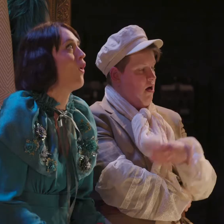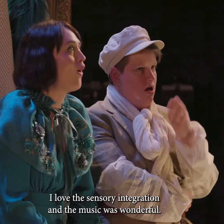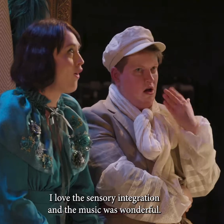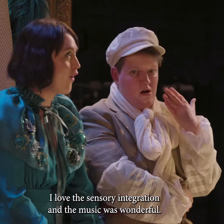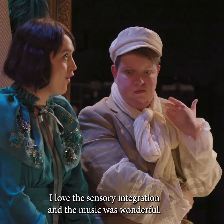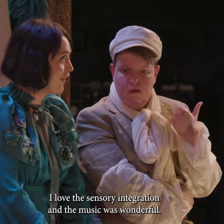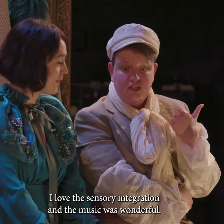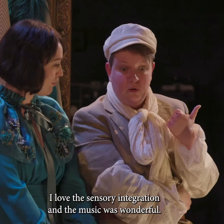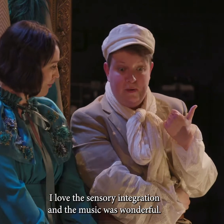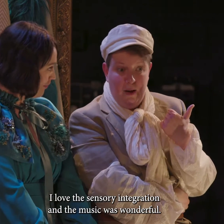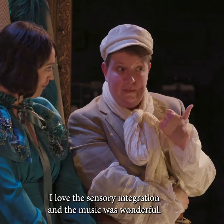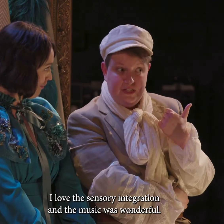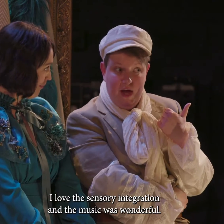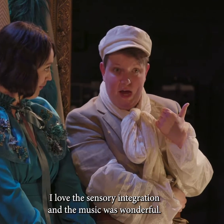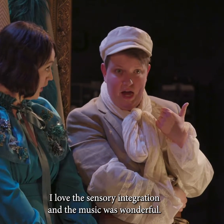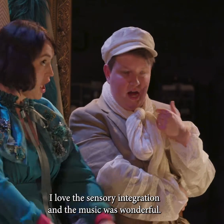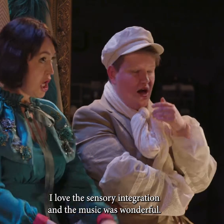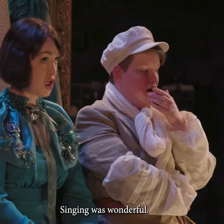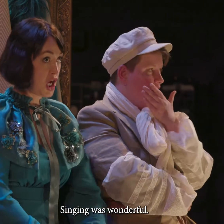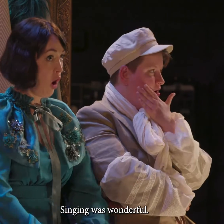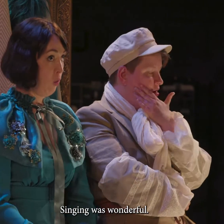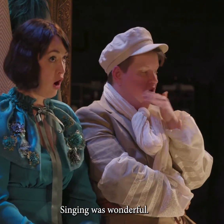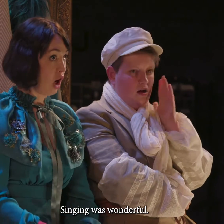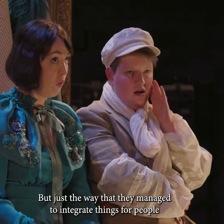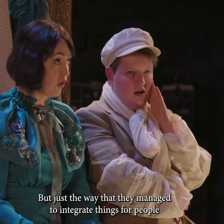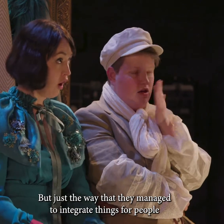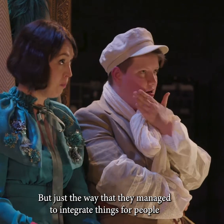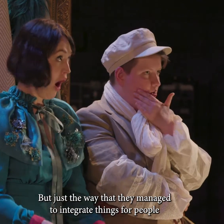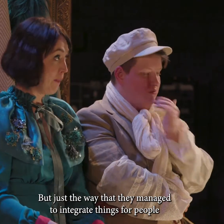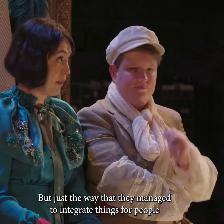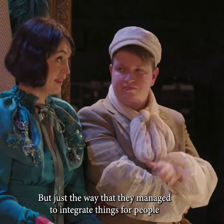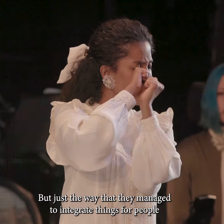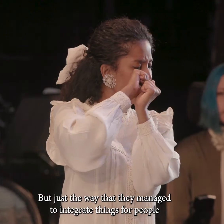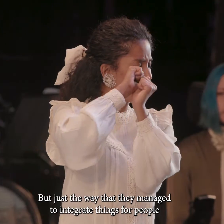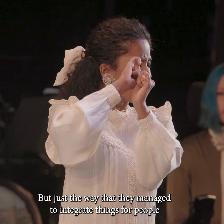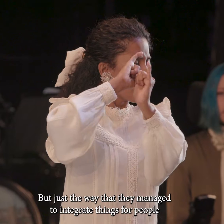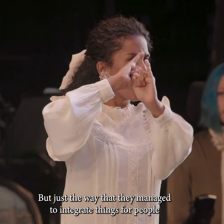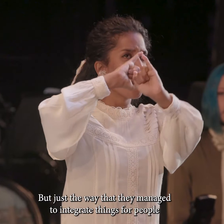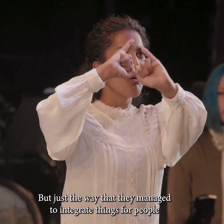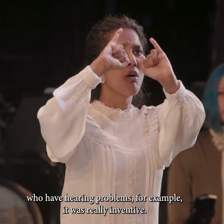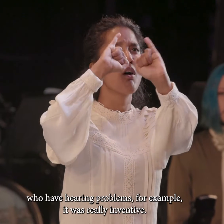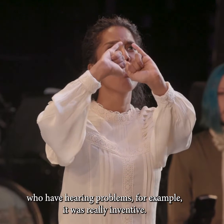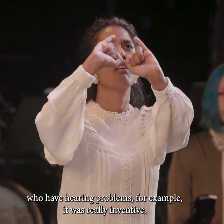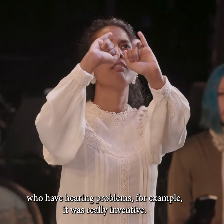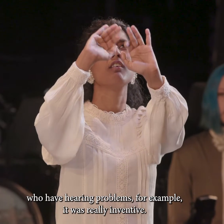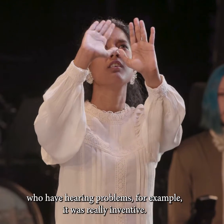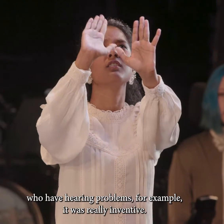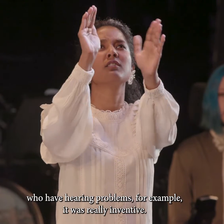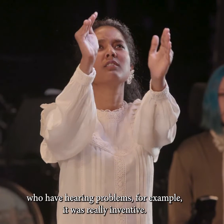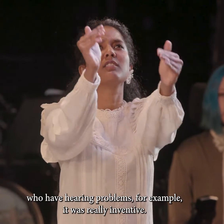I love the sensory integration. The music was wonderful. The singing was wonderful. But just the way that they managed to integrate things for people who have hearing problems, for example,